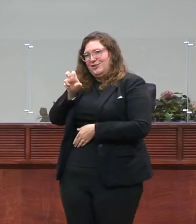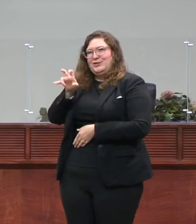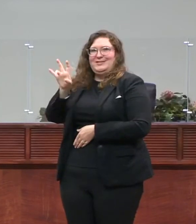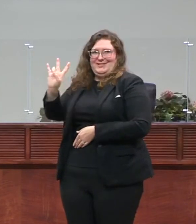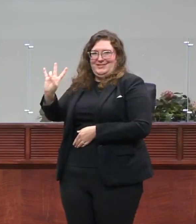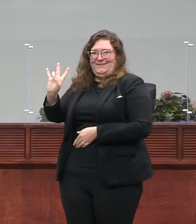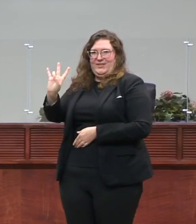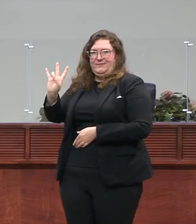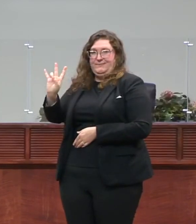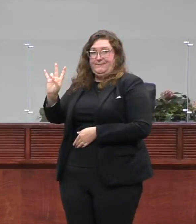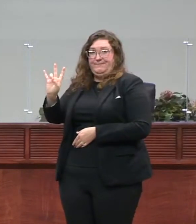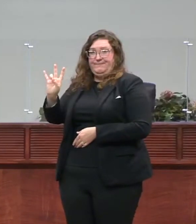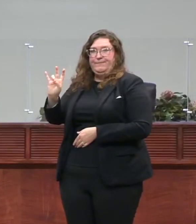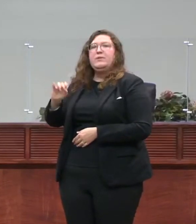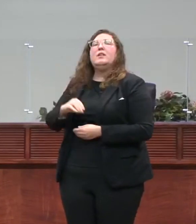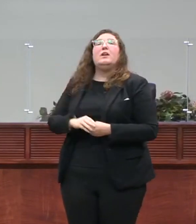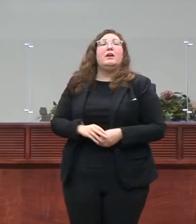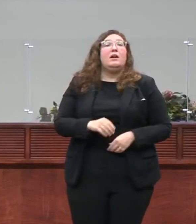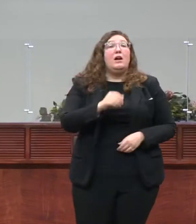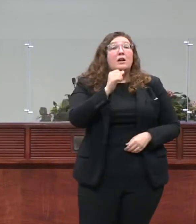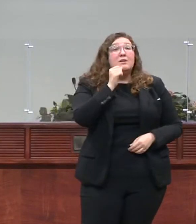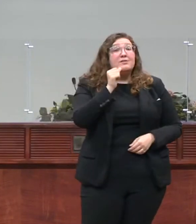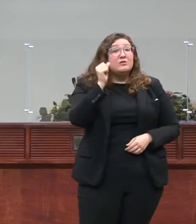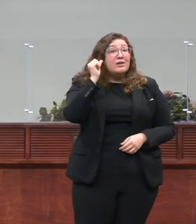1,207. For yesterday,